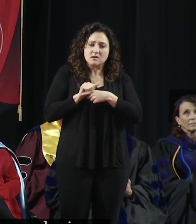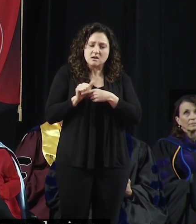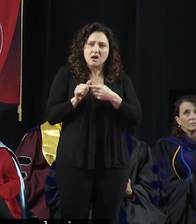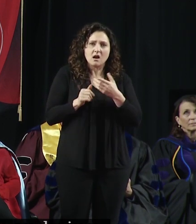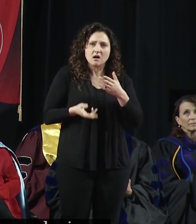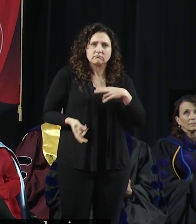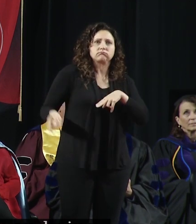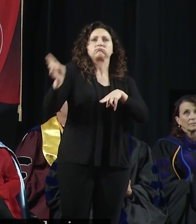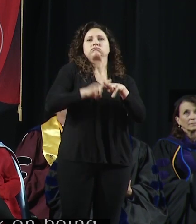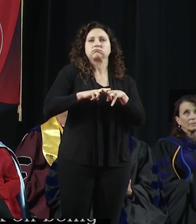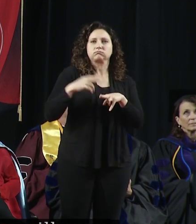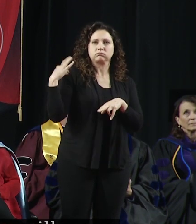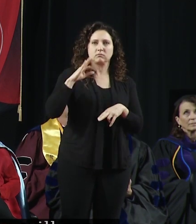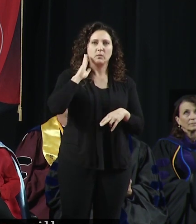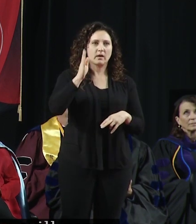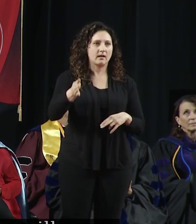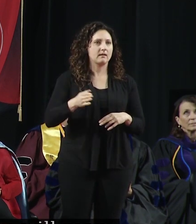rewards.